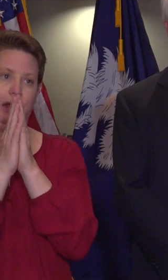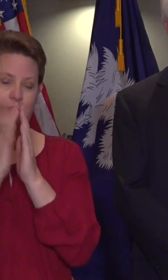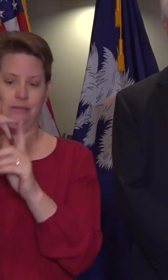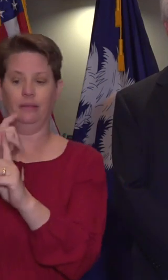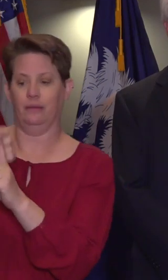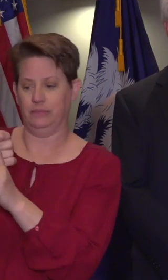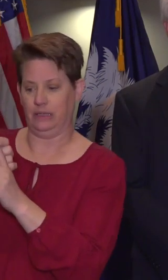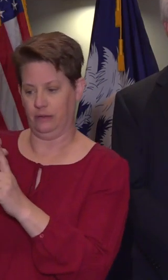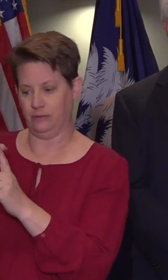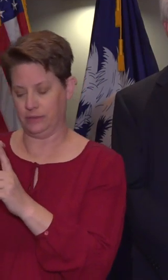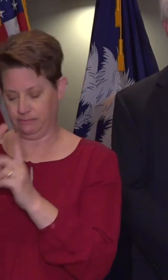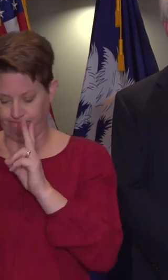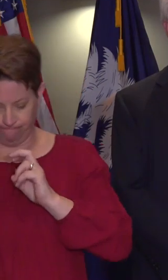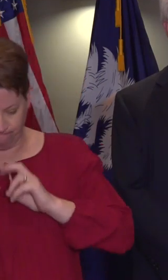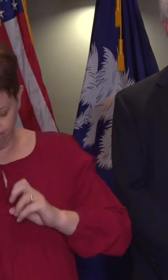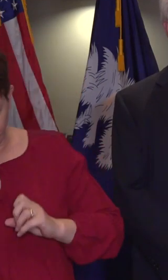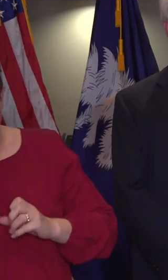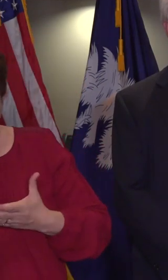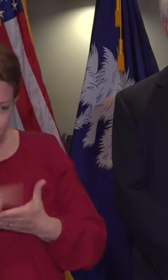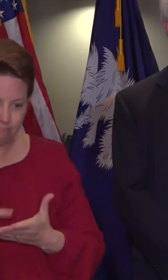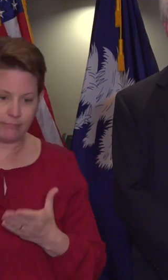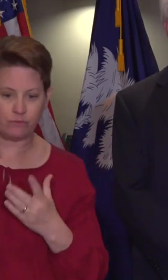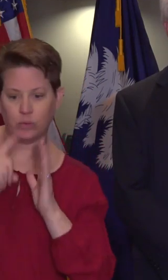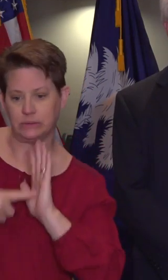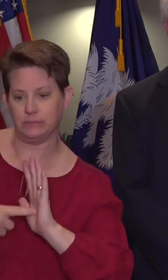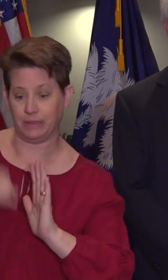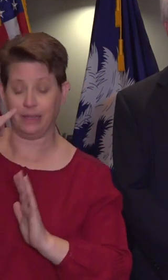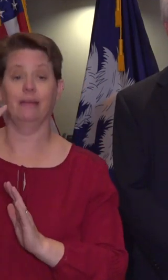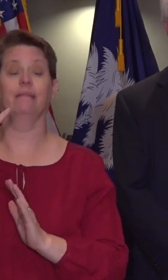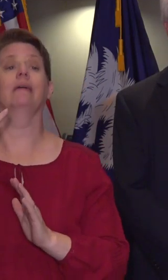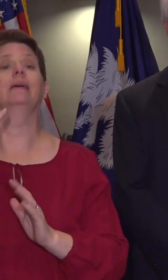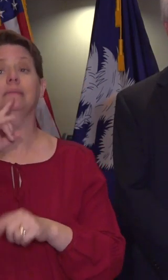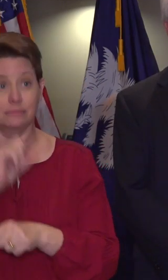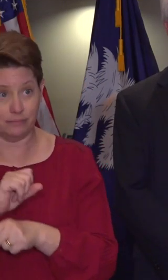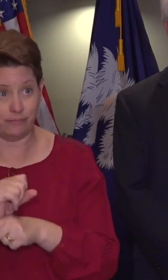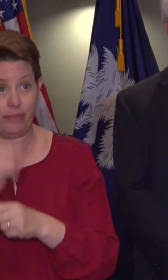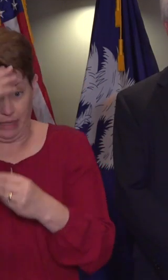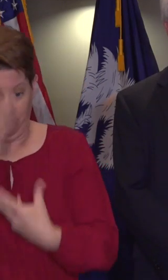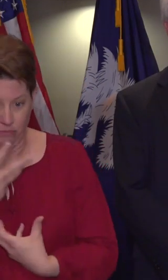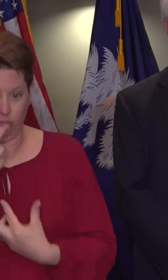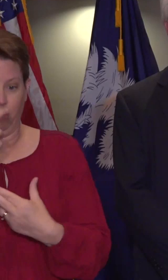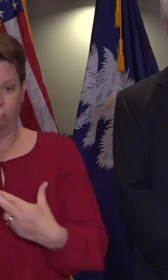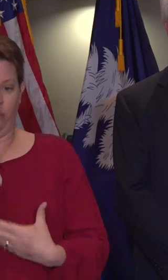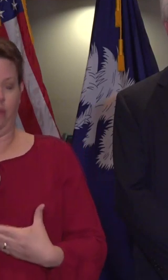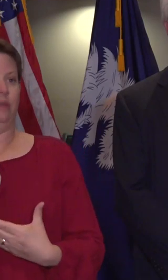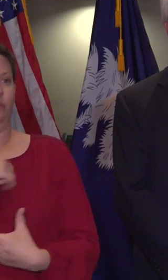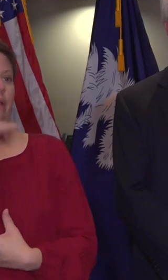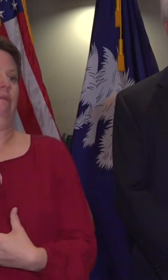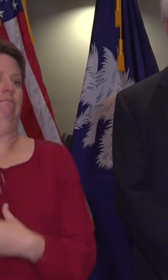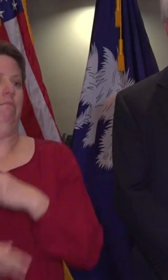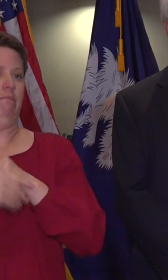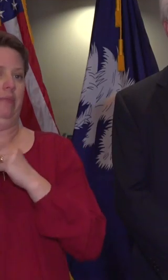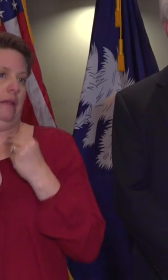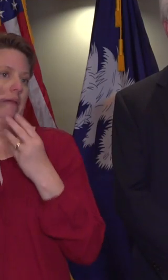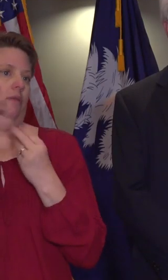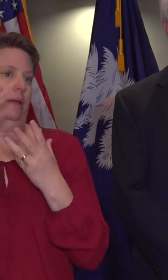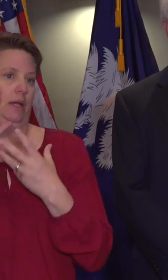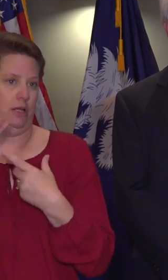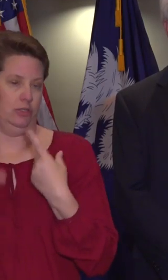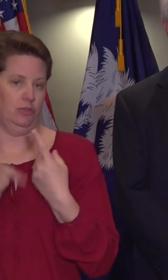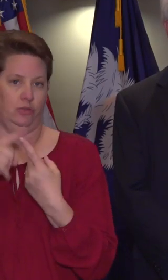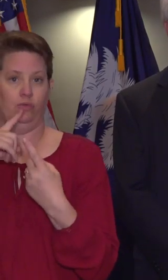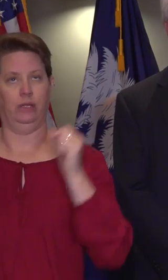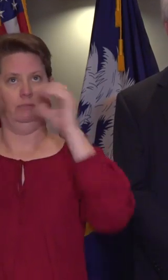for symptoms and that they report their symptoms of illness along with their travel history so that we can have that additional information to